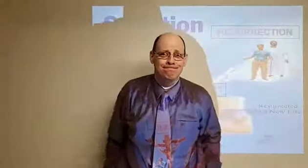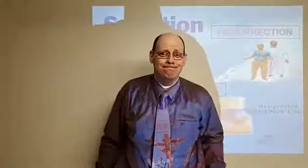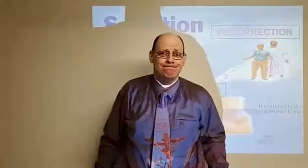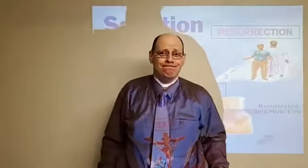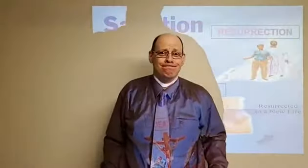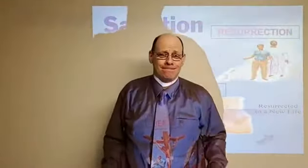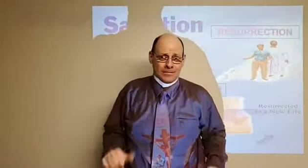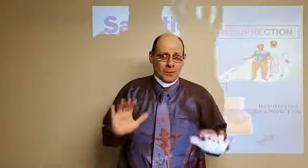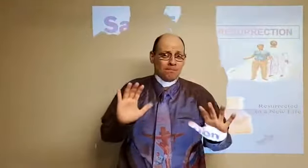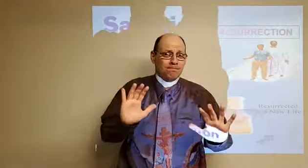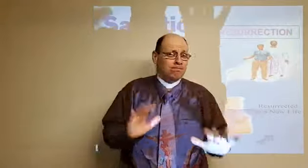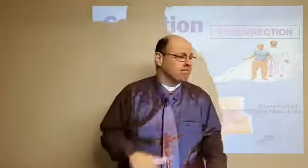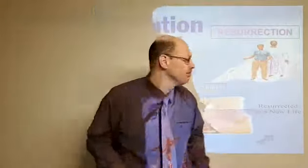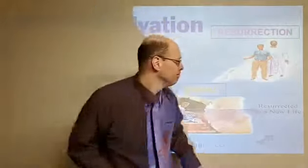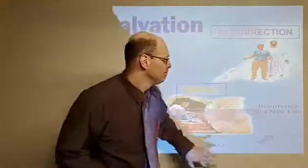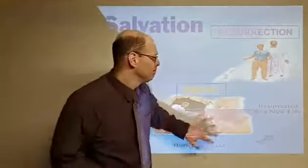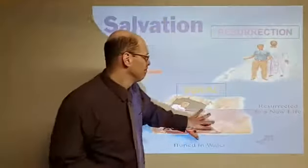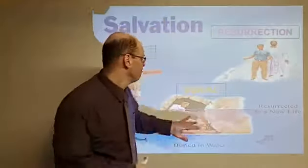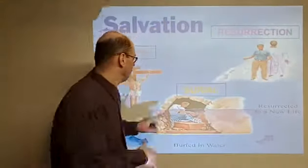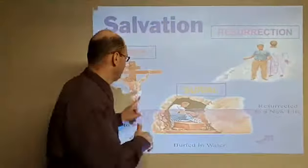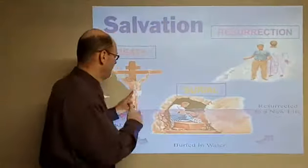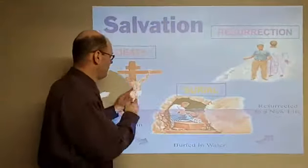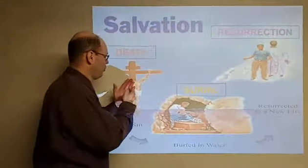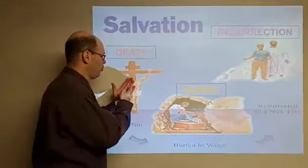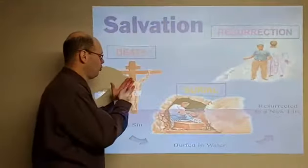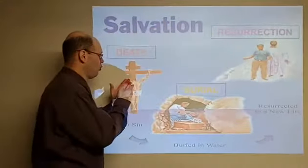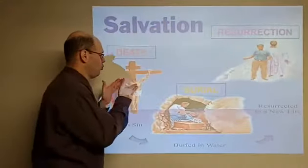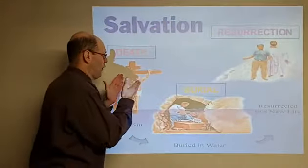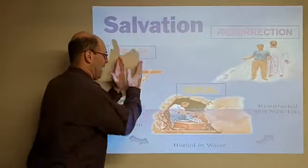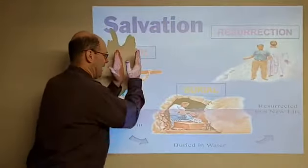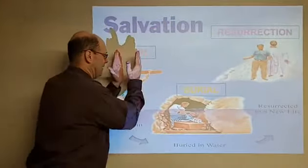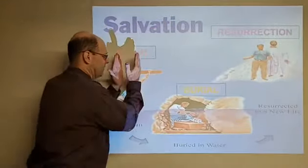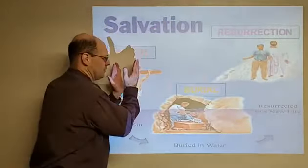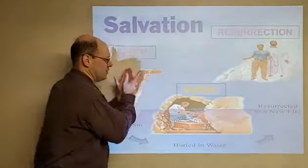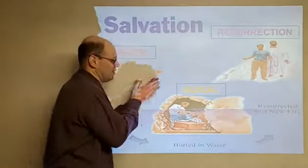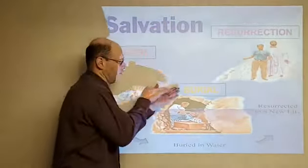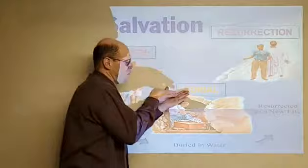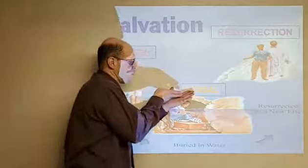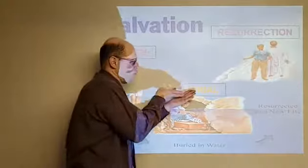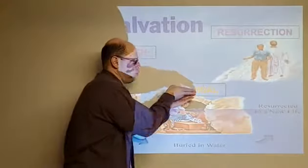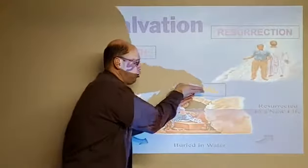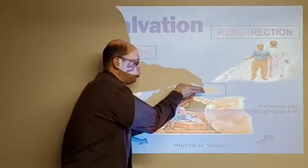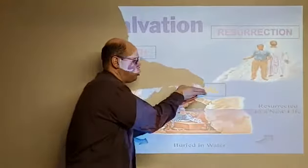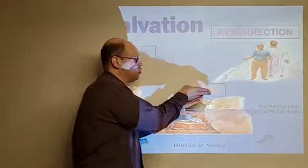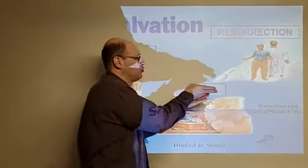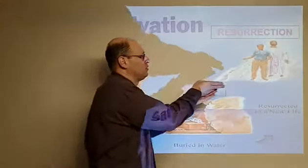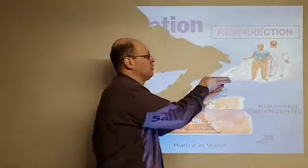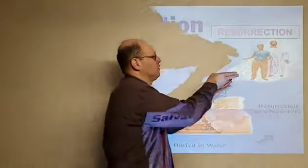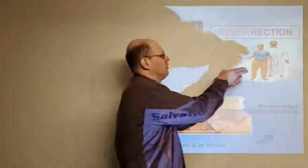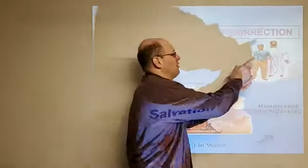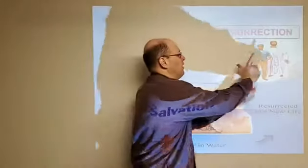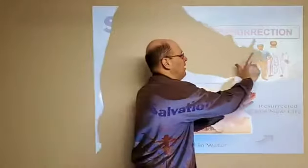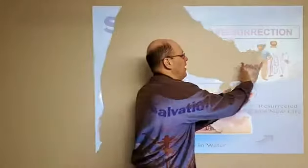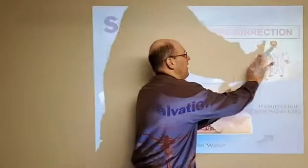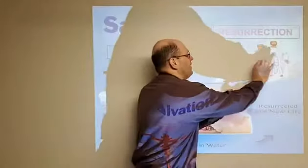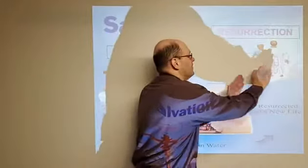you and I hope this is clear for you this morning Jesus is the way he is the truth and